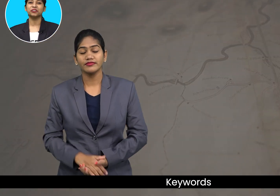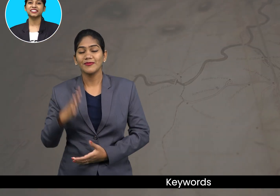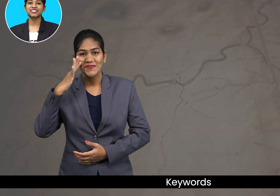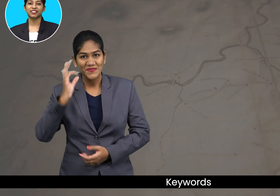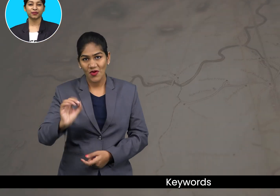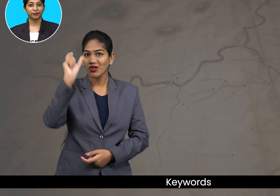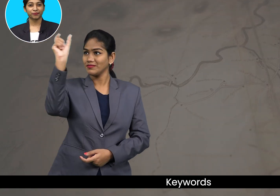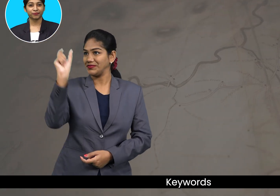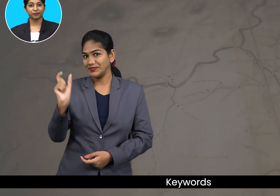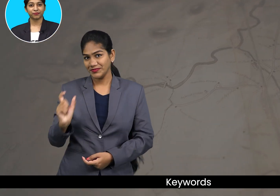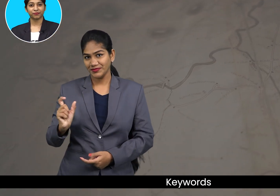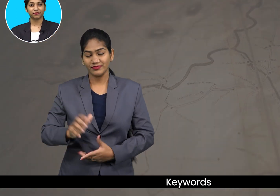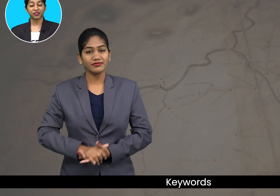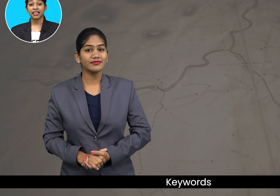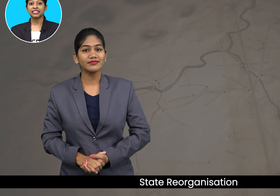keywords,